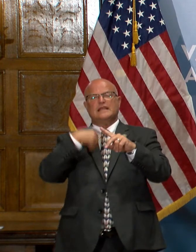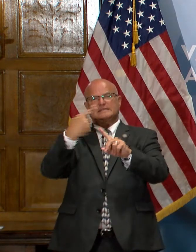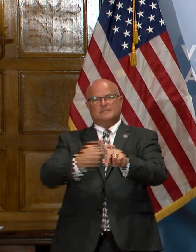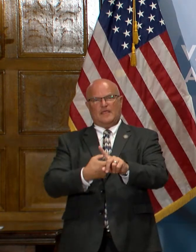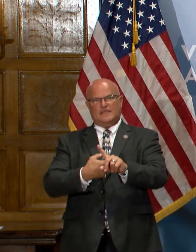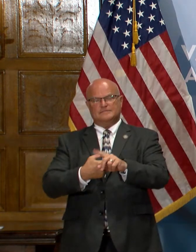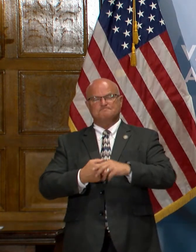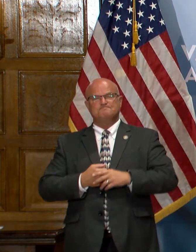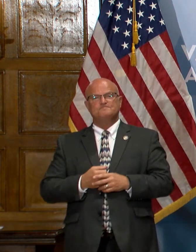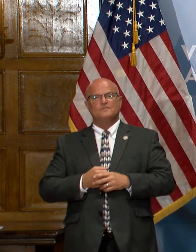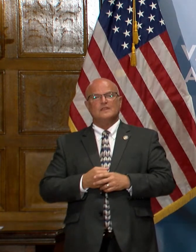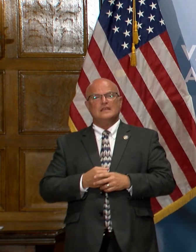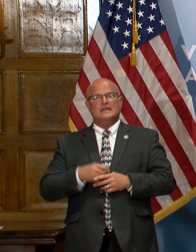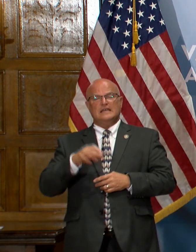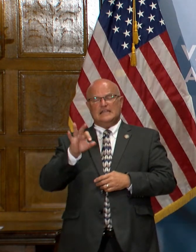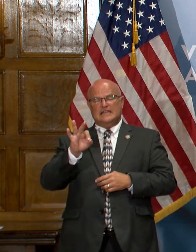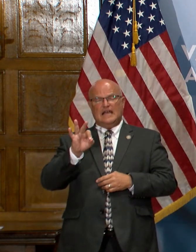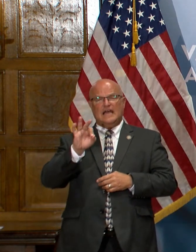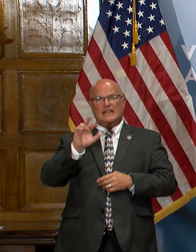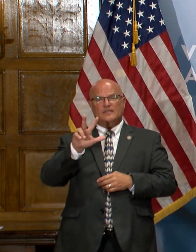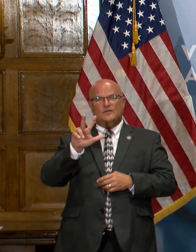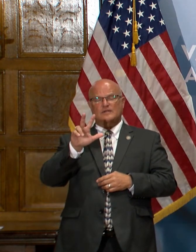month.